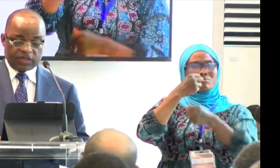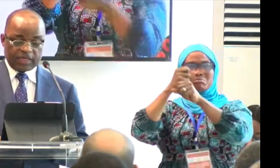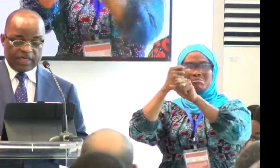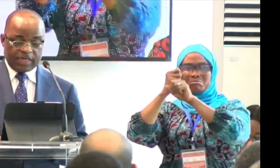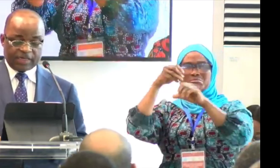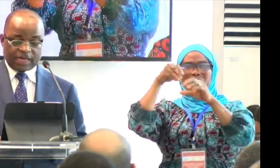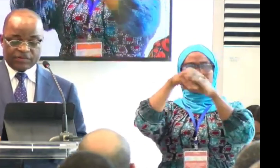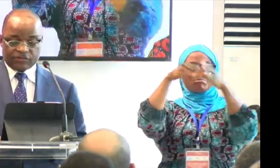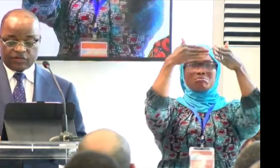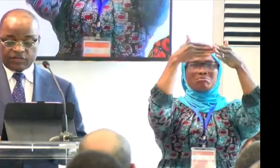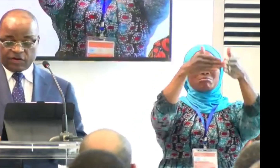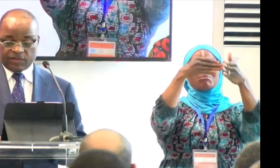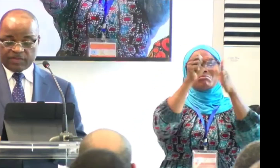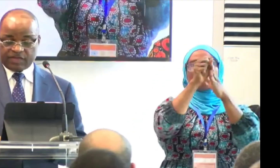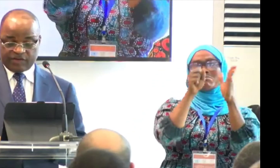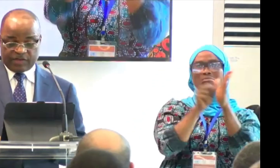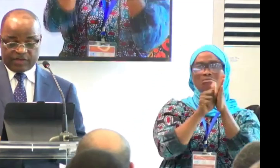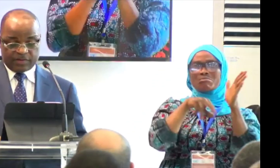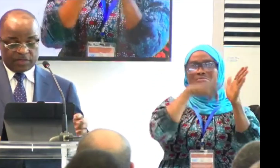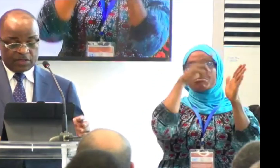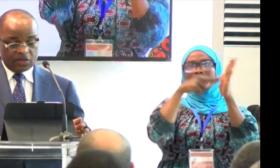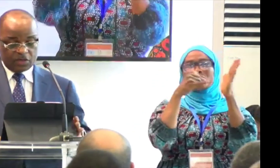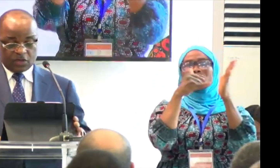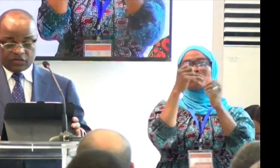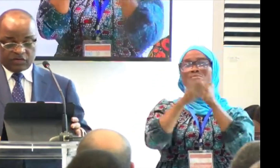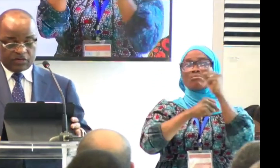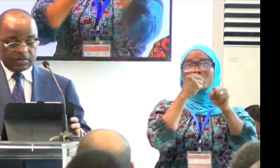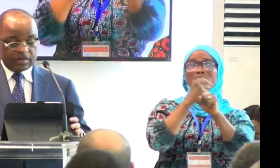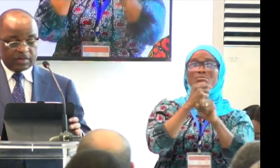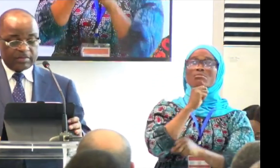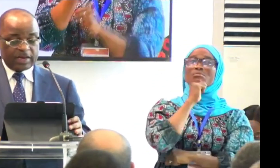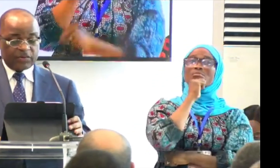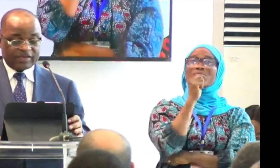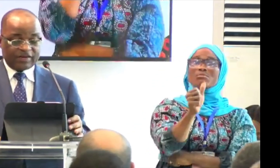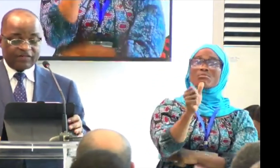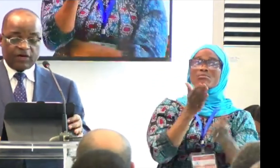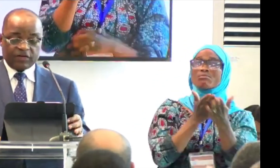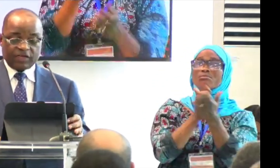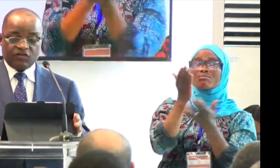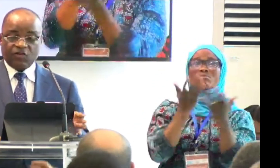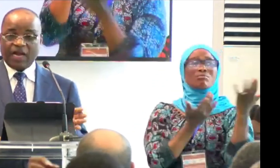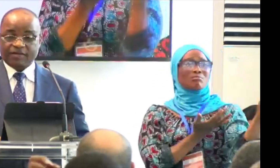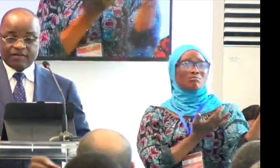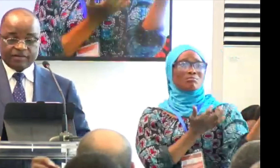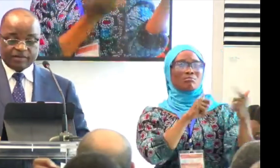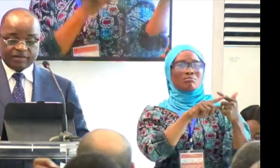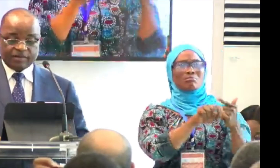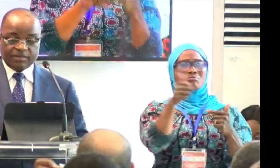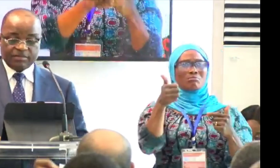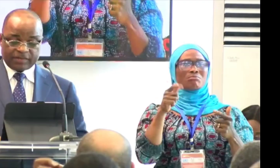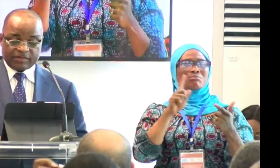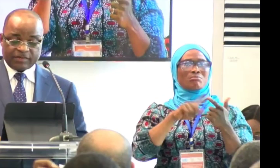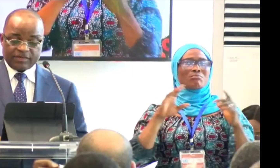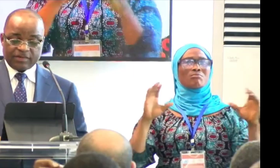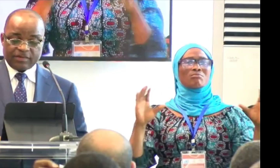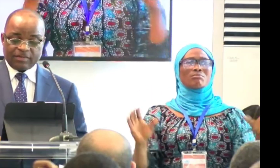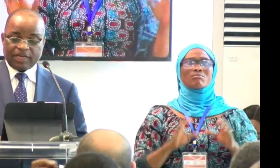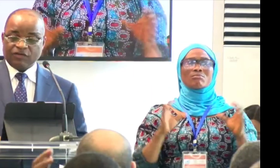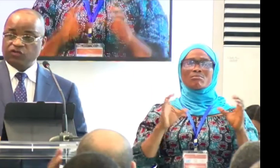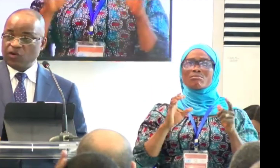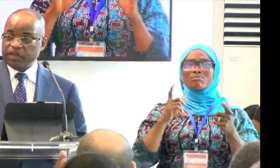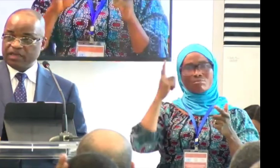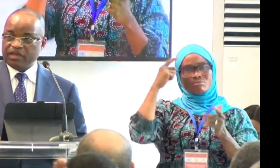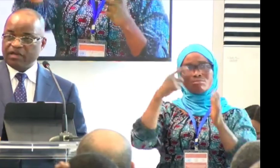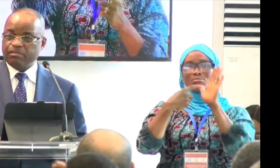role in council reform this year, not by waiting for others to act, but